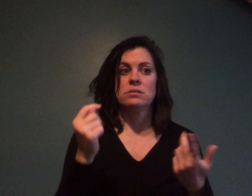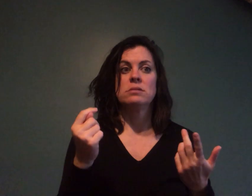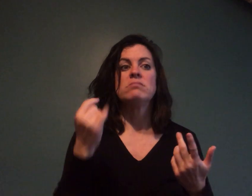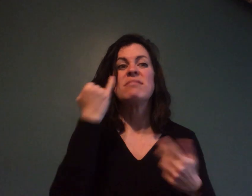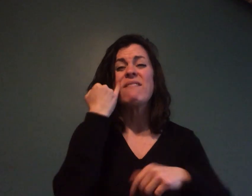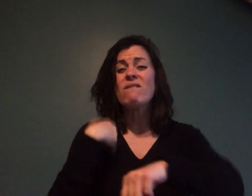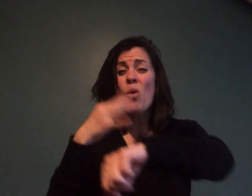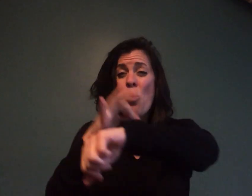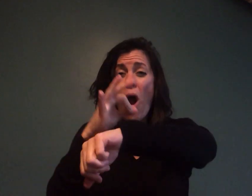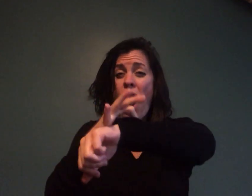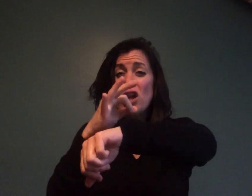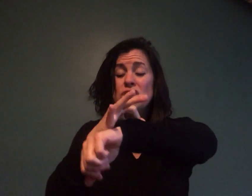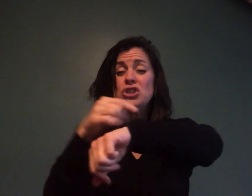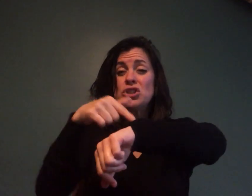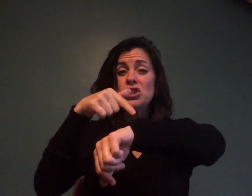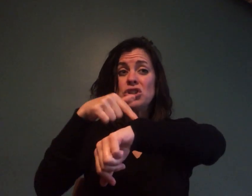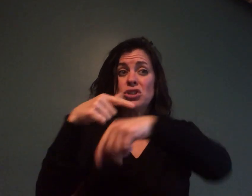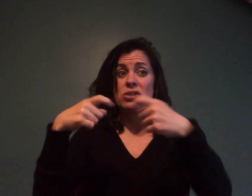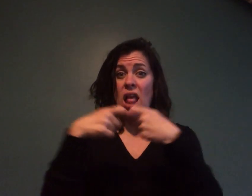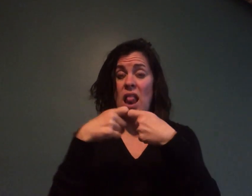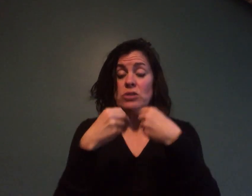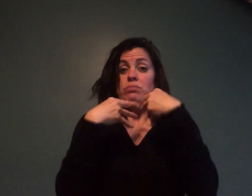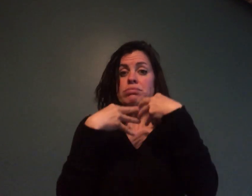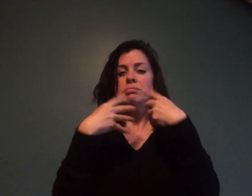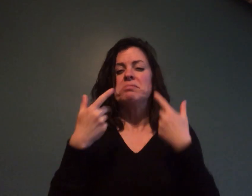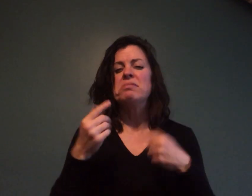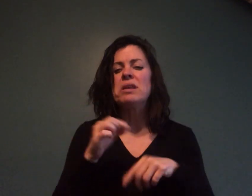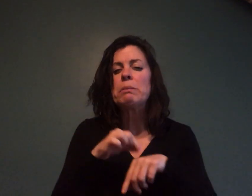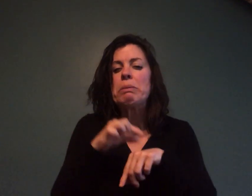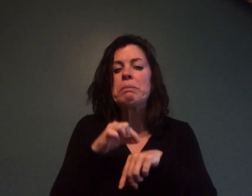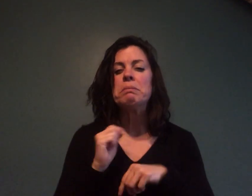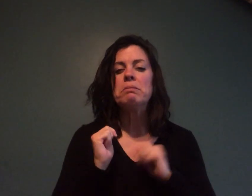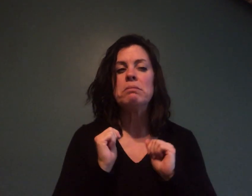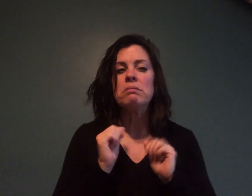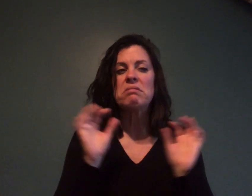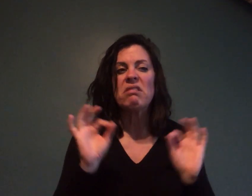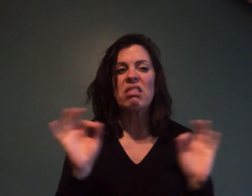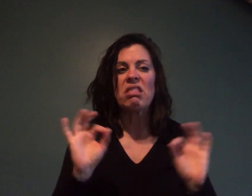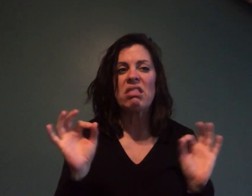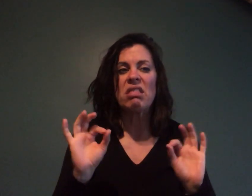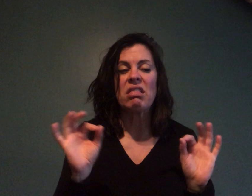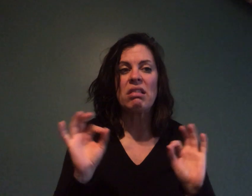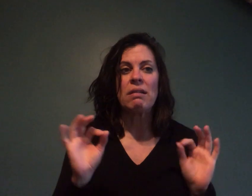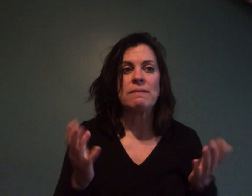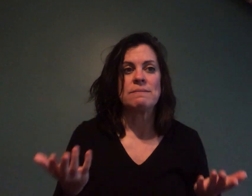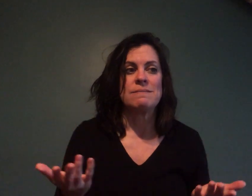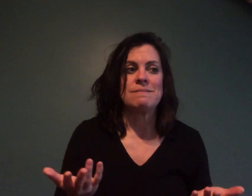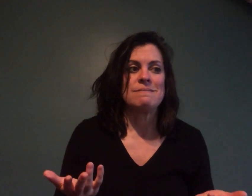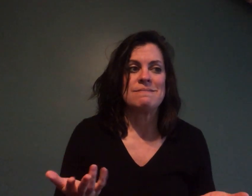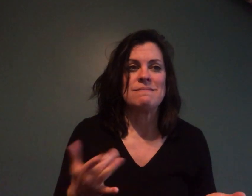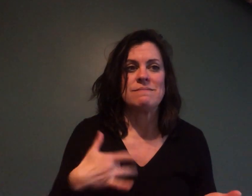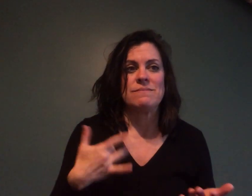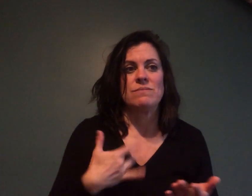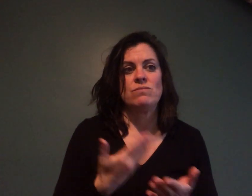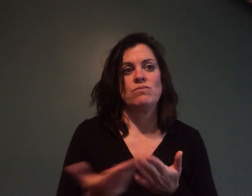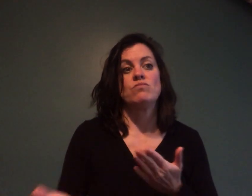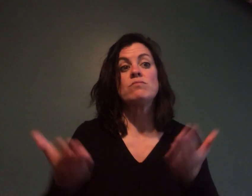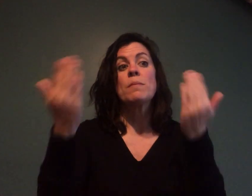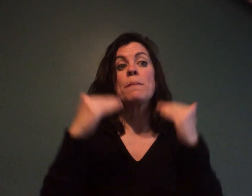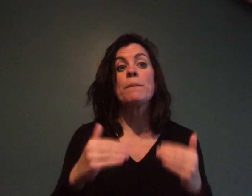a 9-volt battery you're not going to feel. Christmas tree light bulb. Well, You